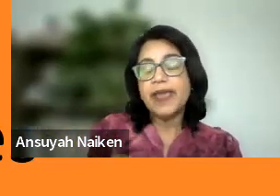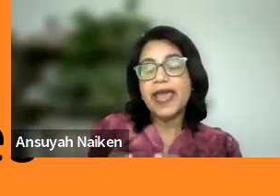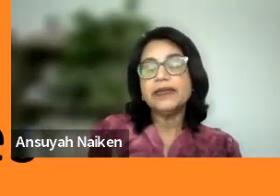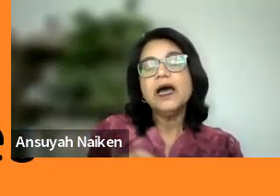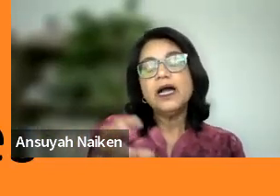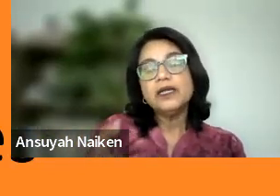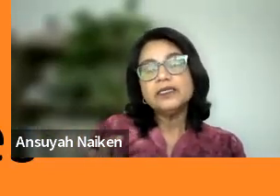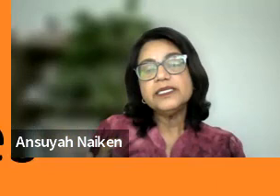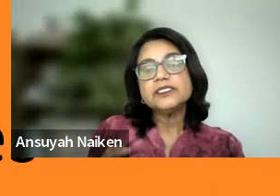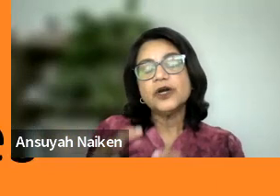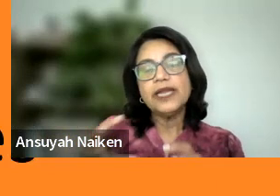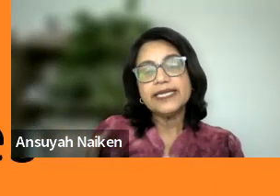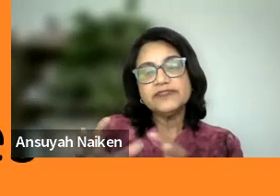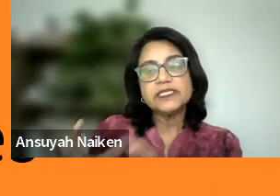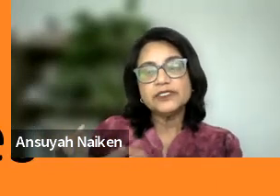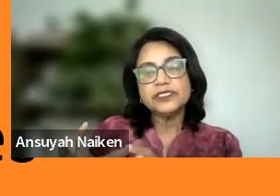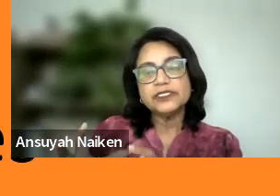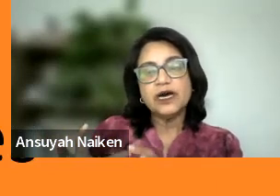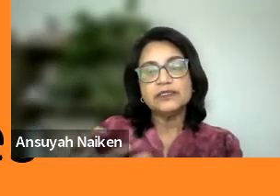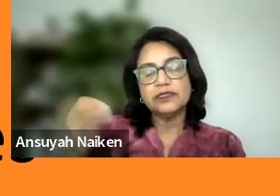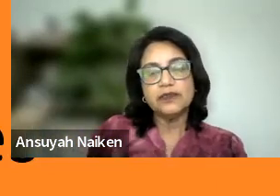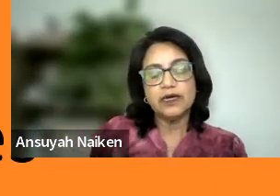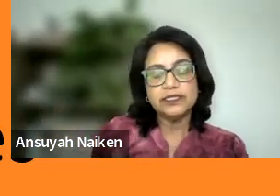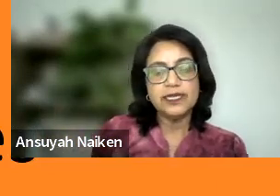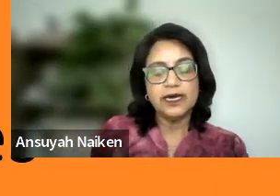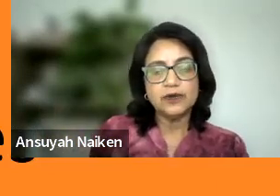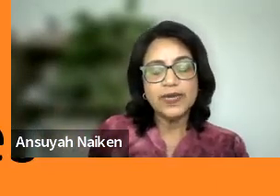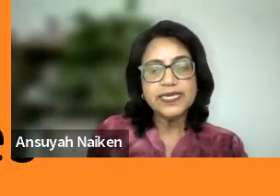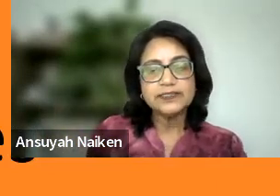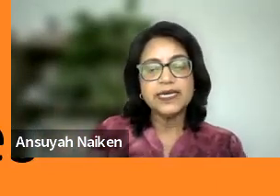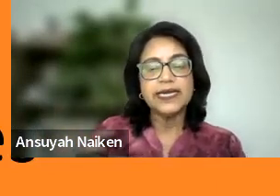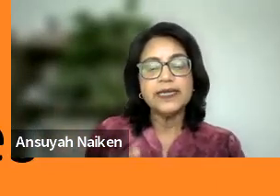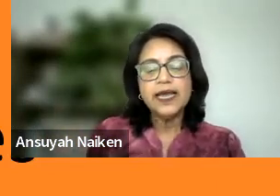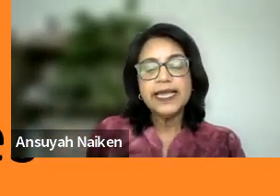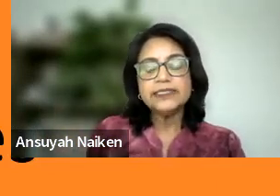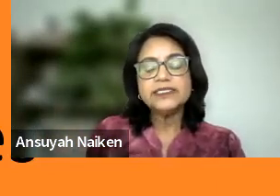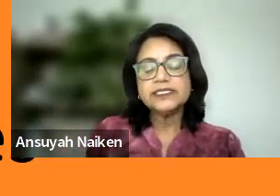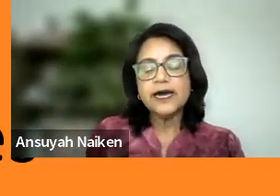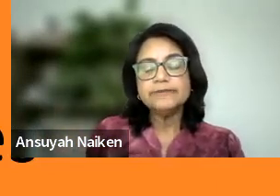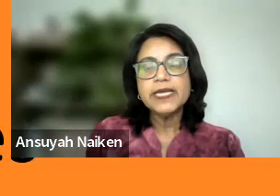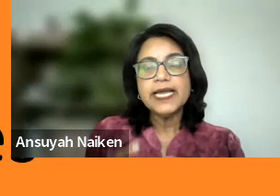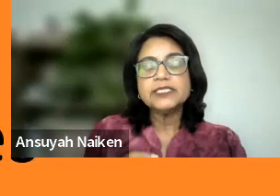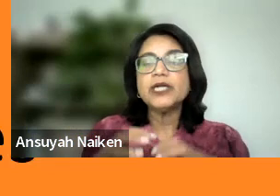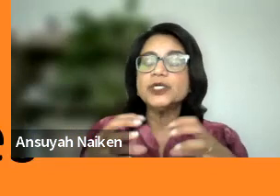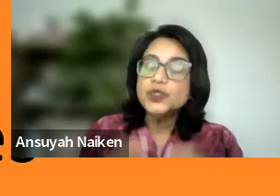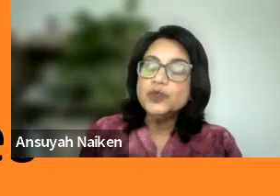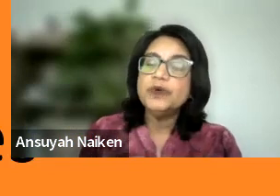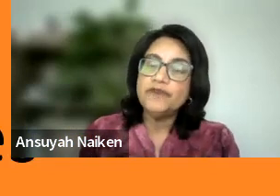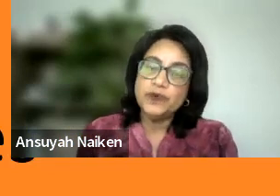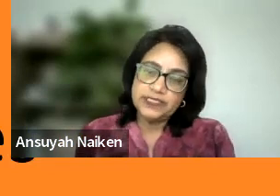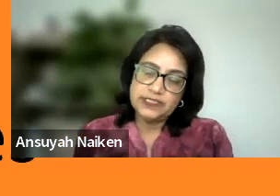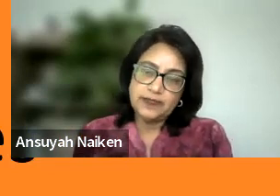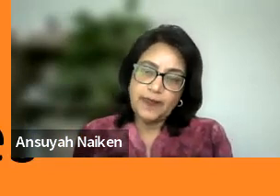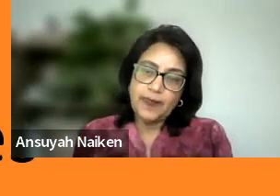we've got Japan, a lot of these collectivist cultures on the right-hand side, it's about a